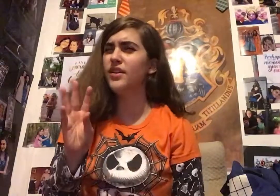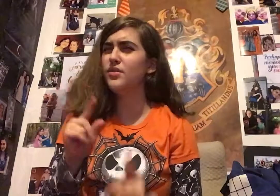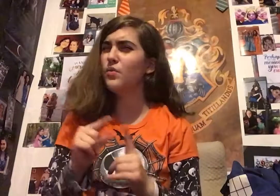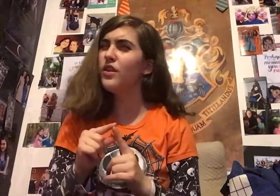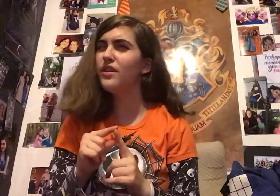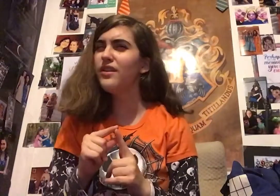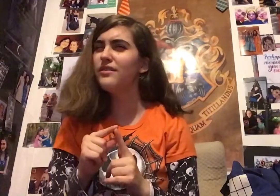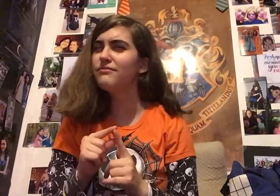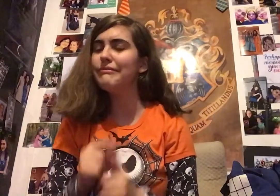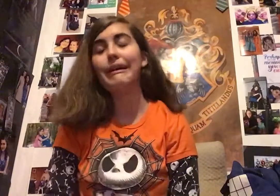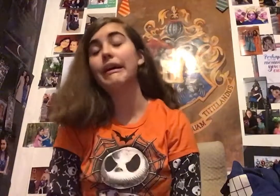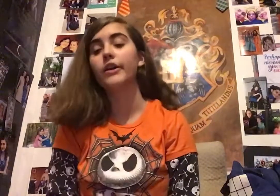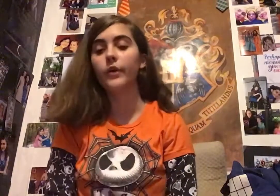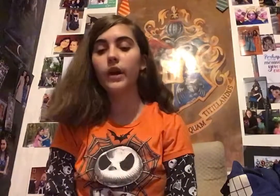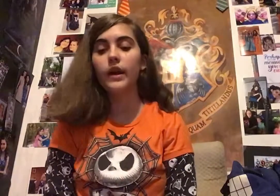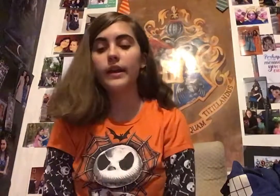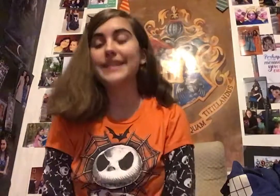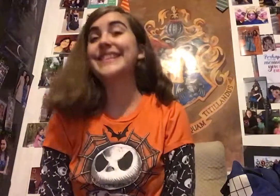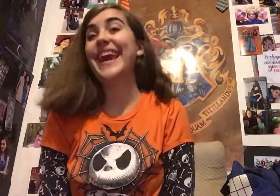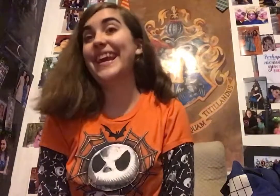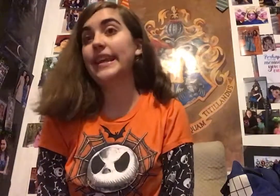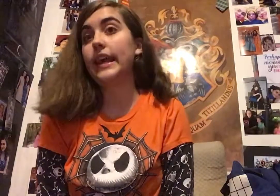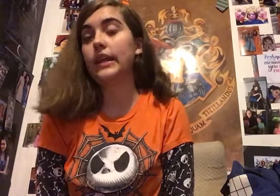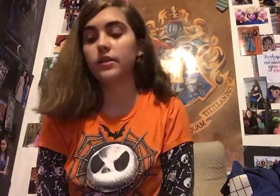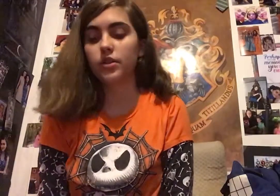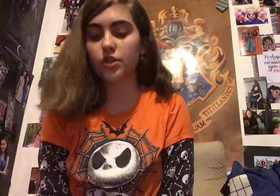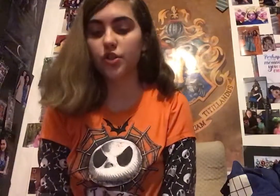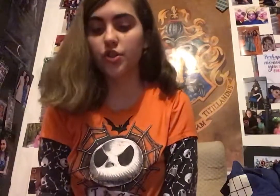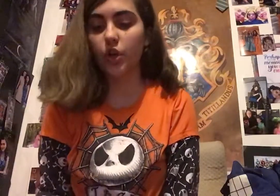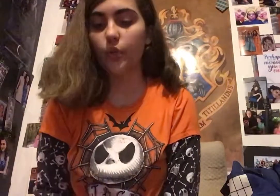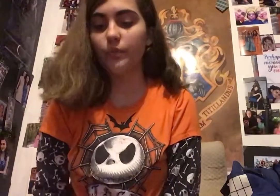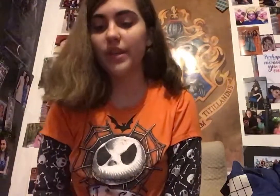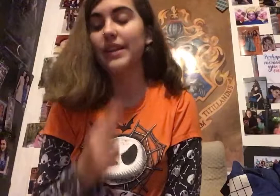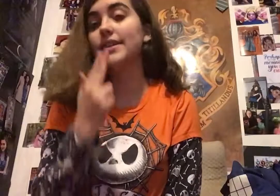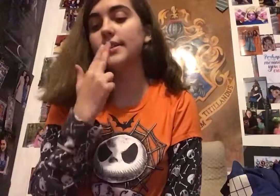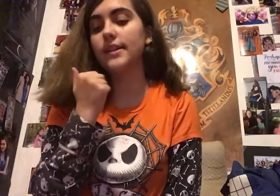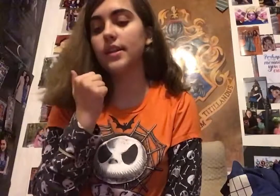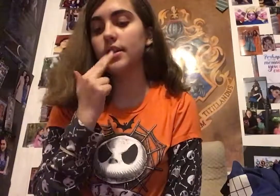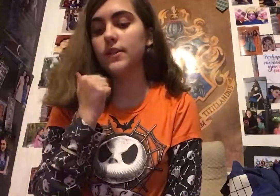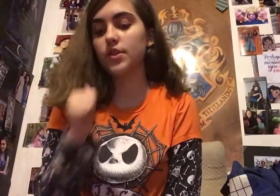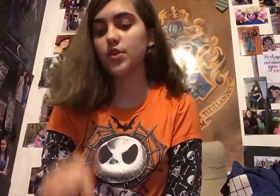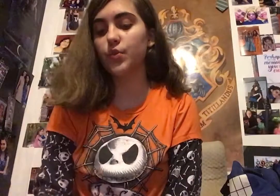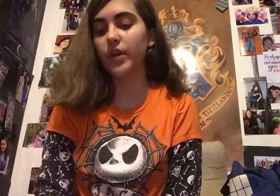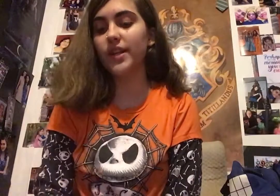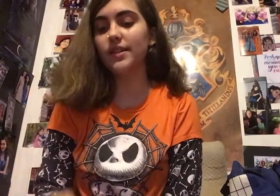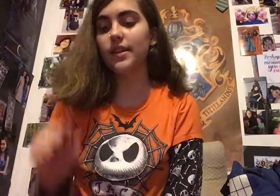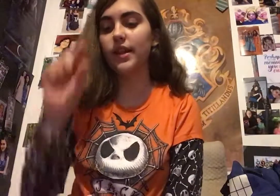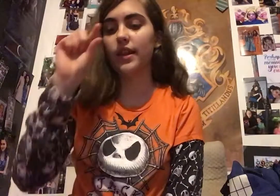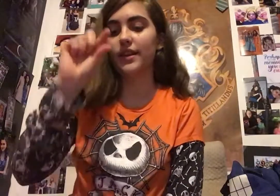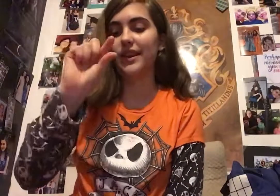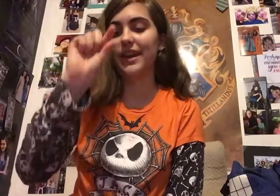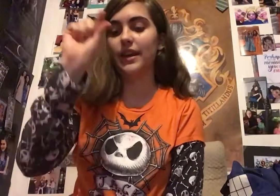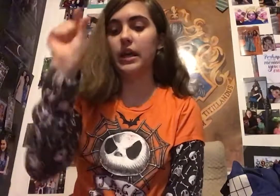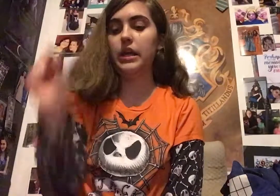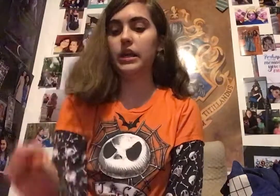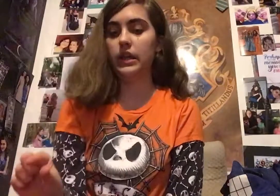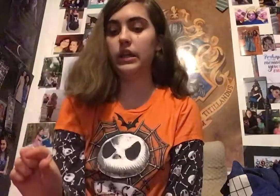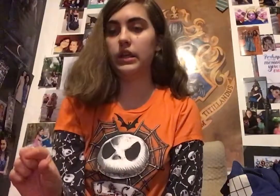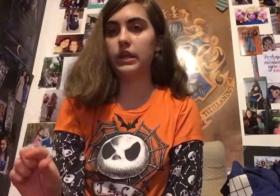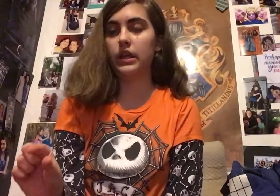Sixth word? I don't know. It's candy cane. So, it's sweet, and then like, you